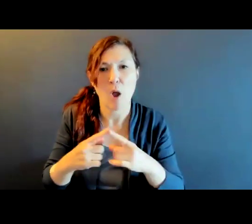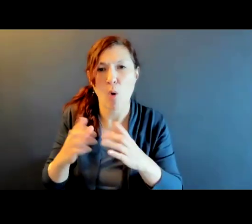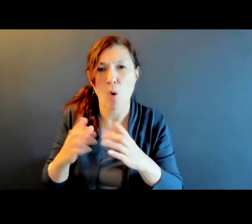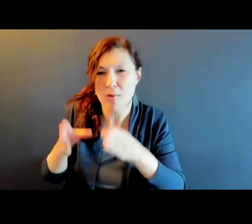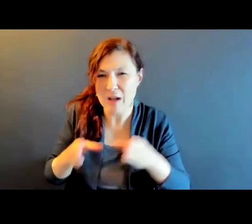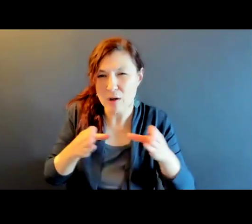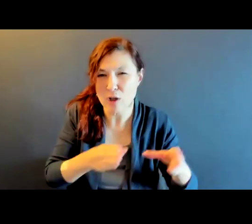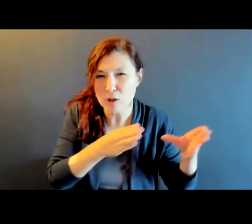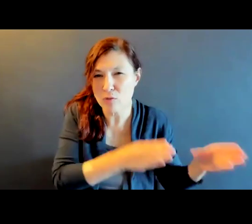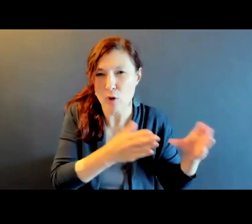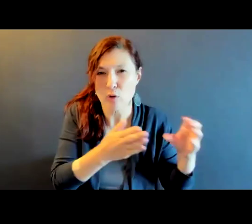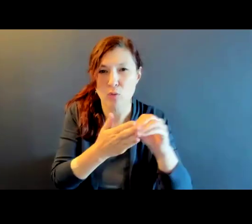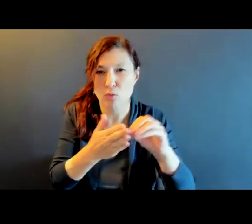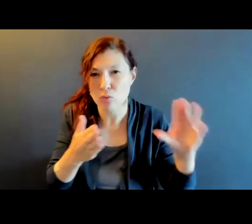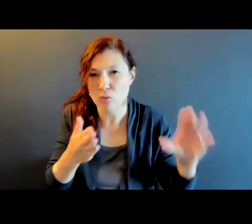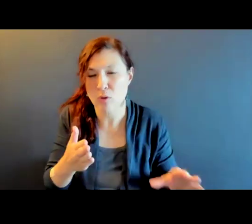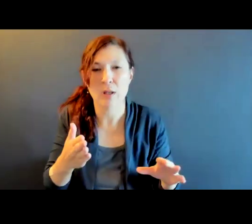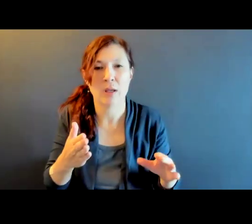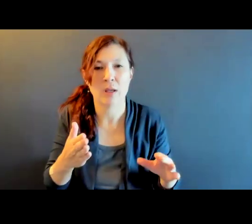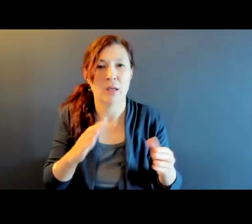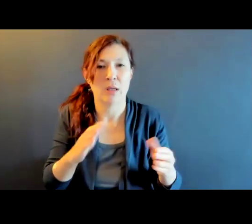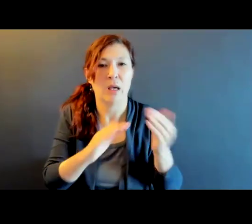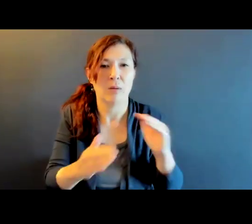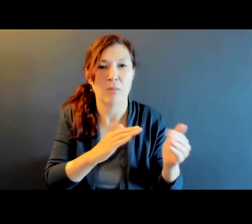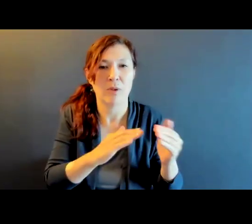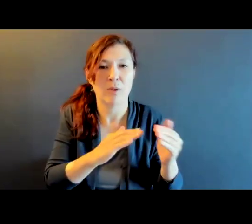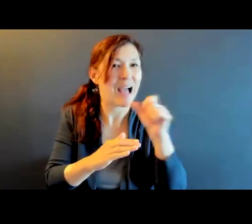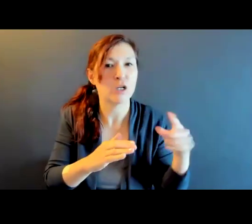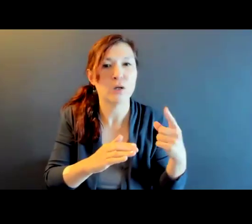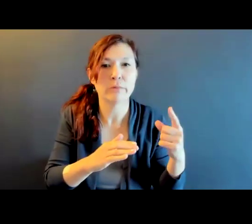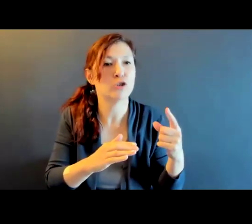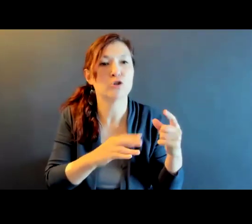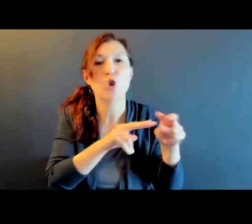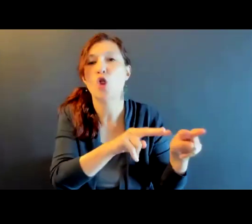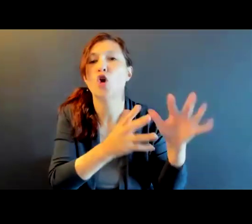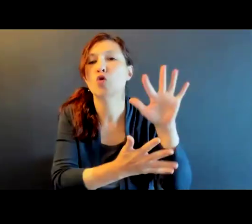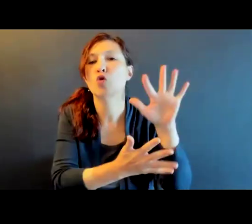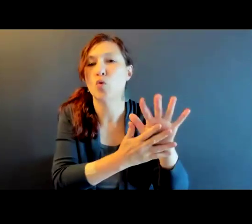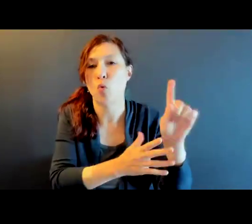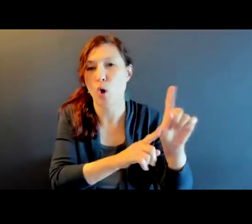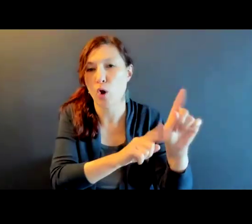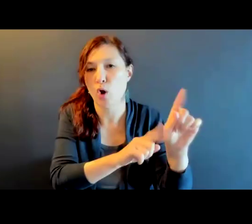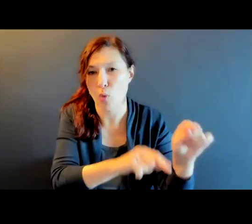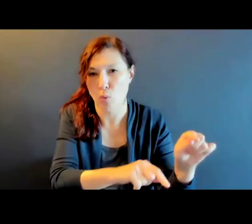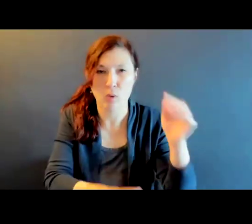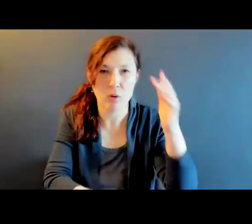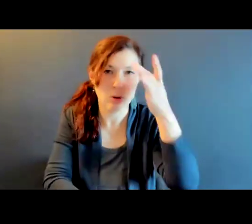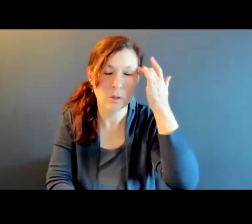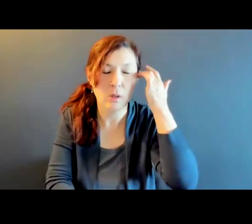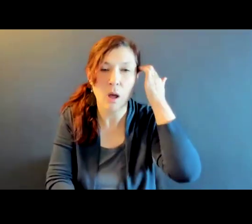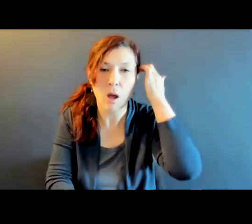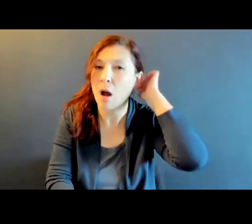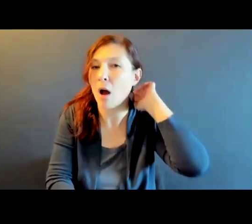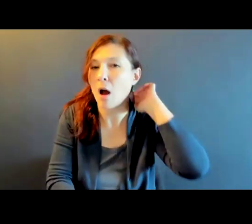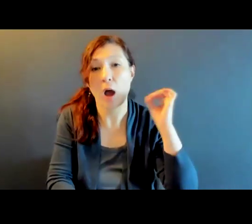the proxy of the school that they attend? And so I appreciate this slide where you went through, okay, if we were going to